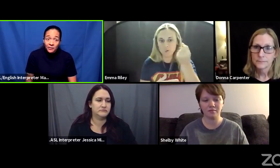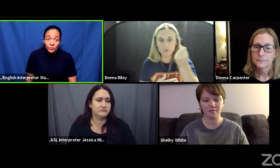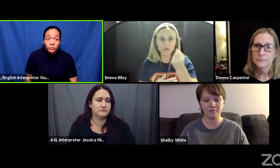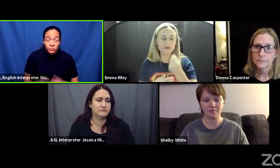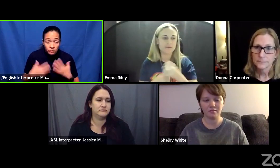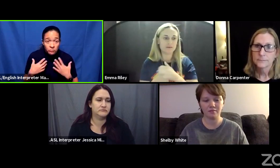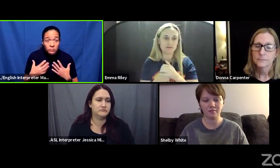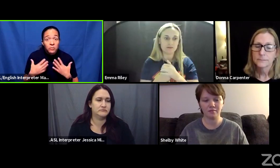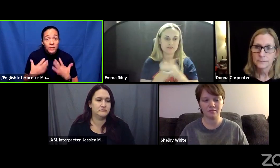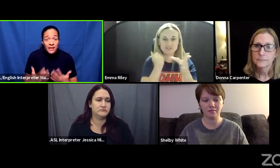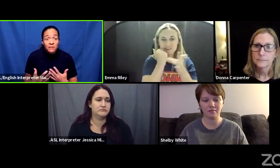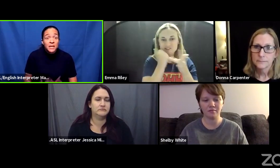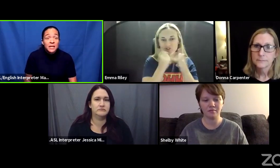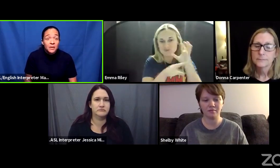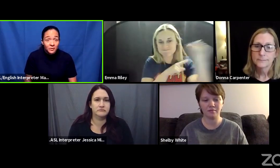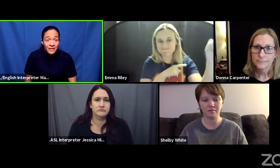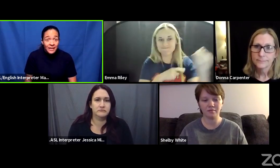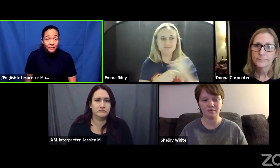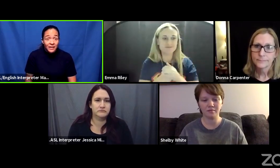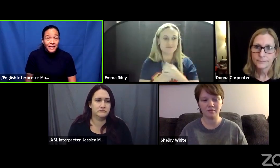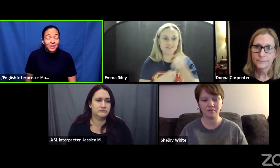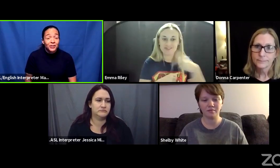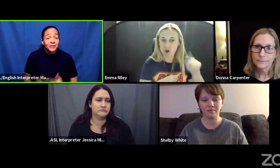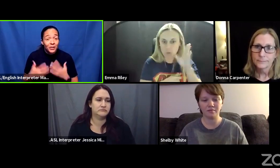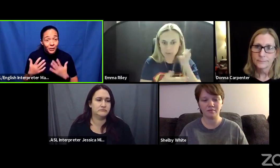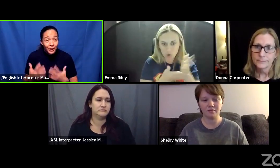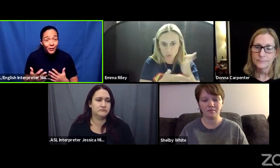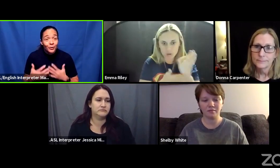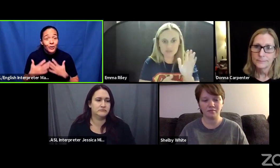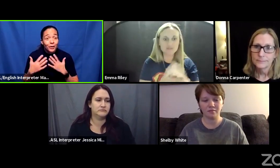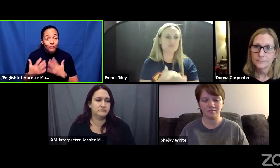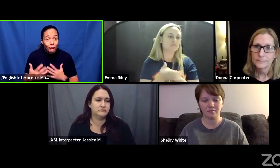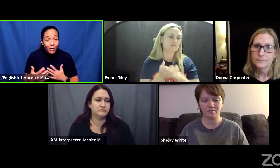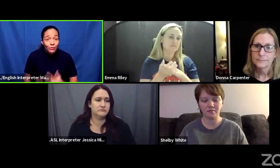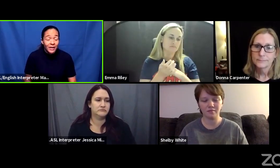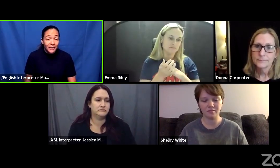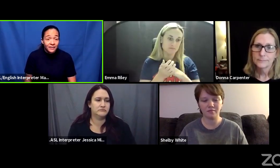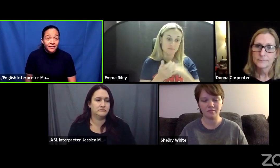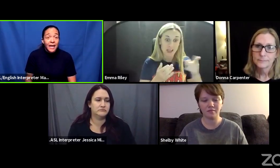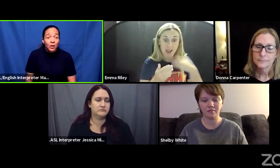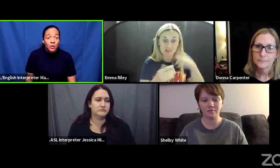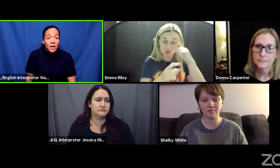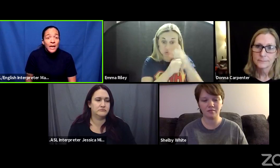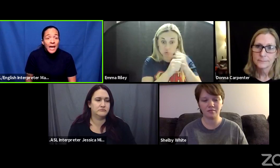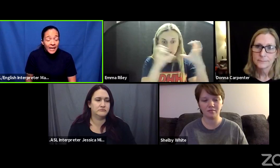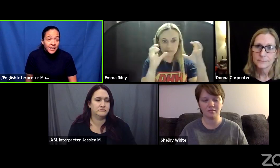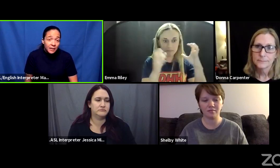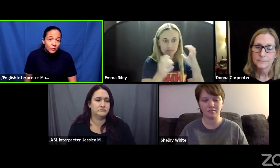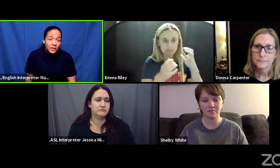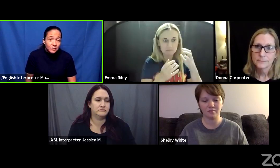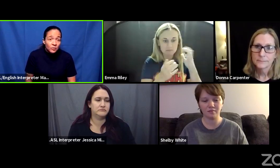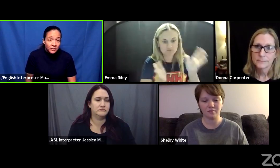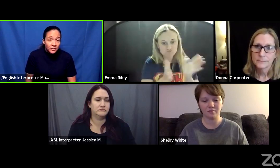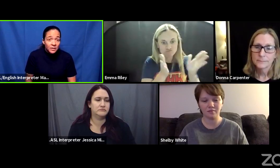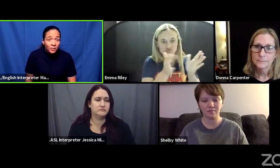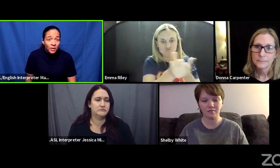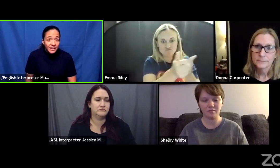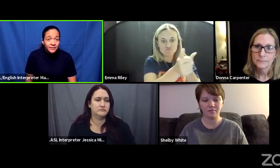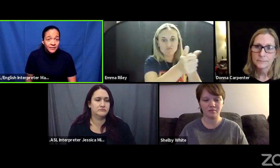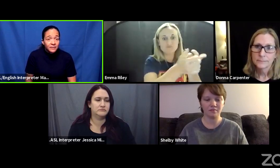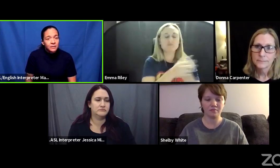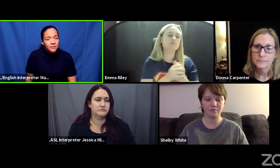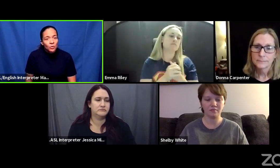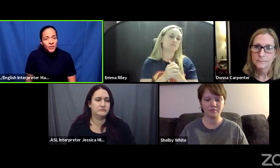that child can meet those expectations and learn and grow and excel and get the resources